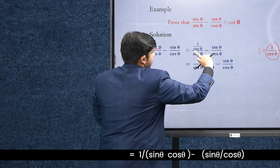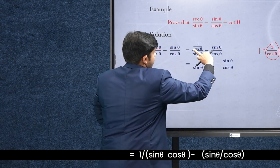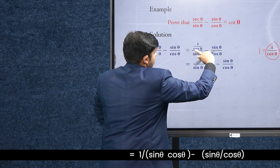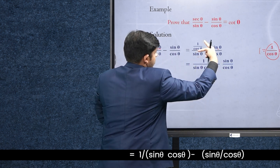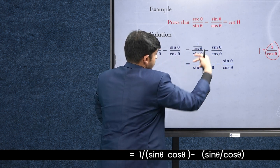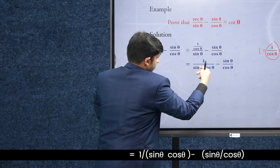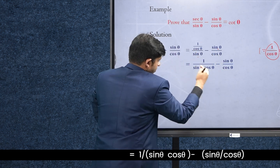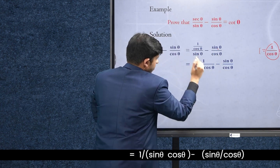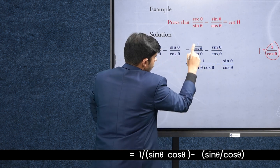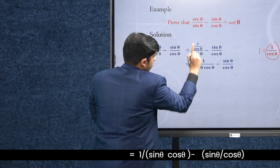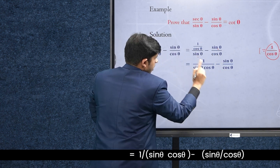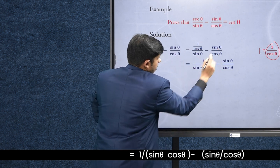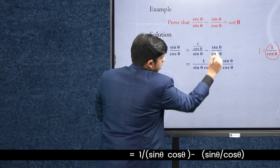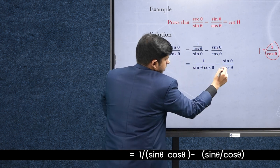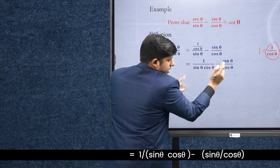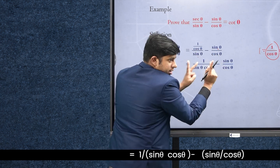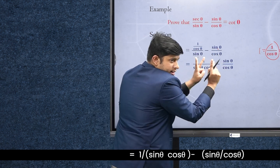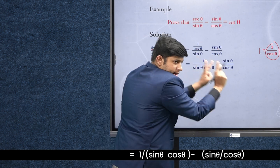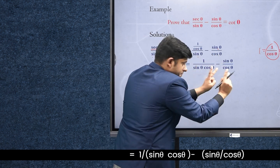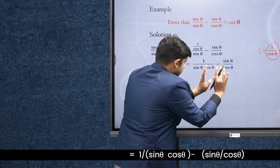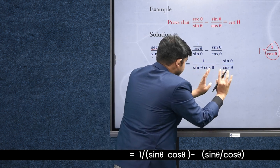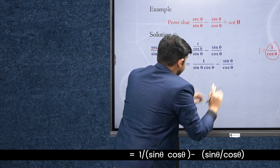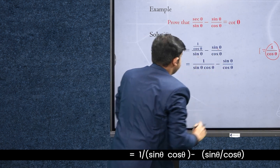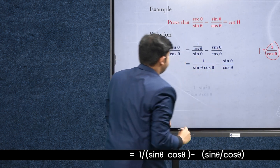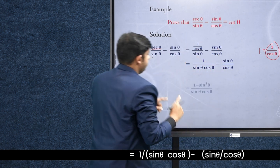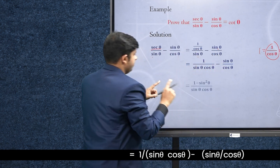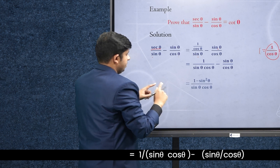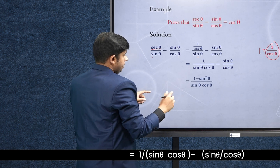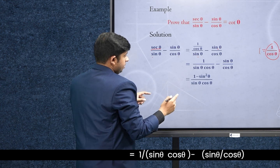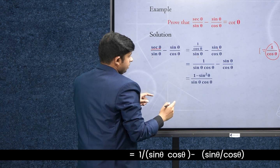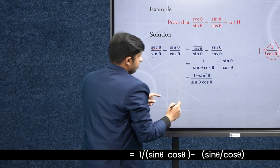That is equal to 1 by sin theta into cos theta minus sin theta by cos theta.